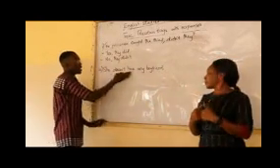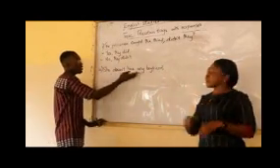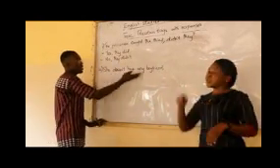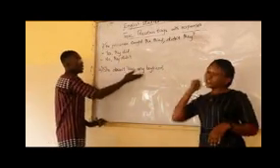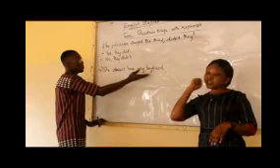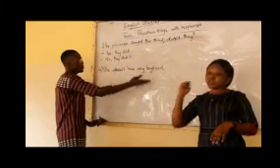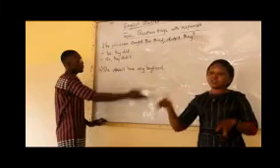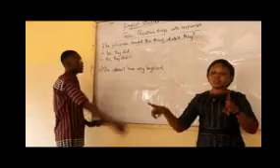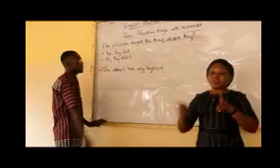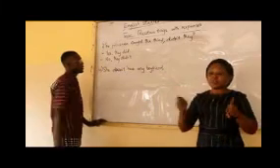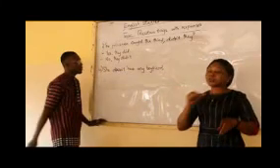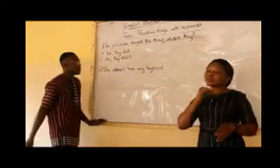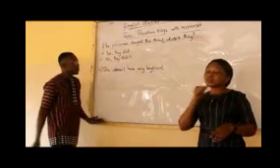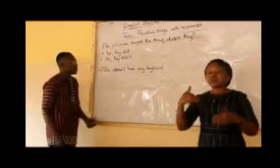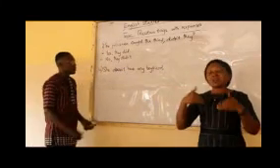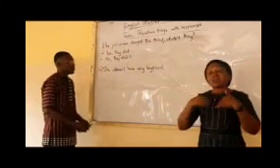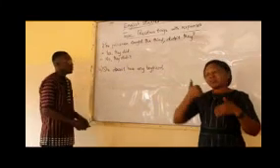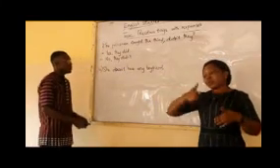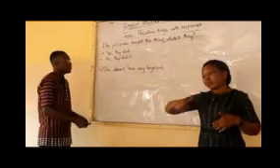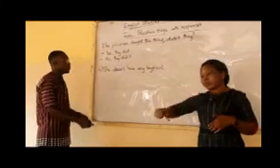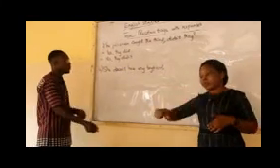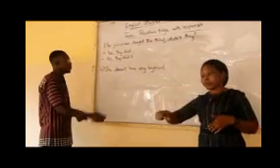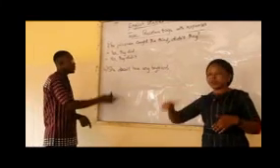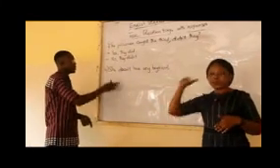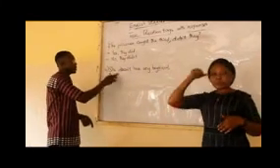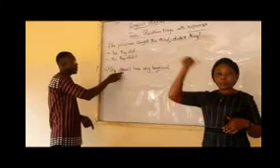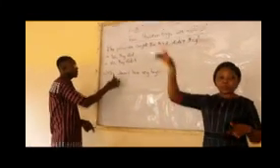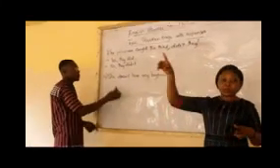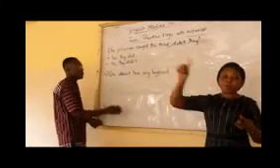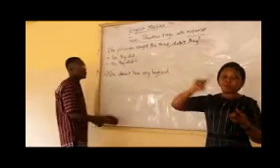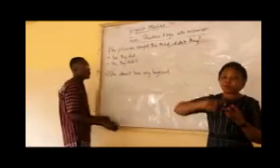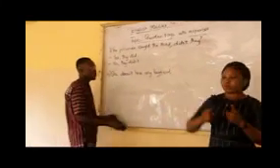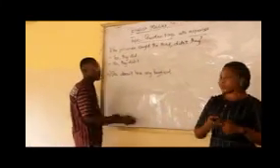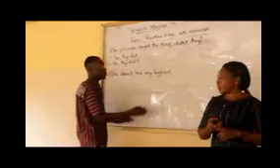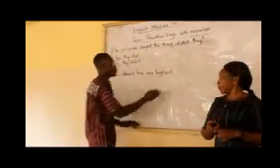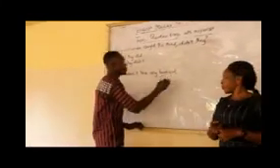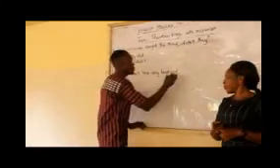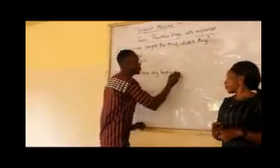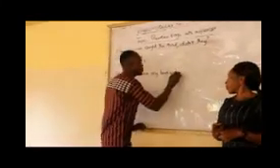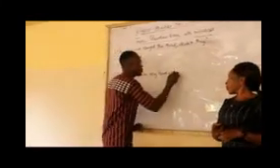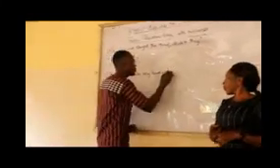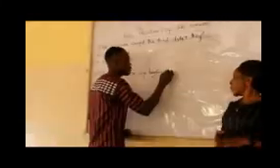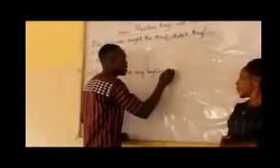doesn't have any boyfriend, we pick this verb to do